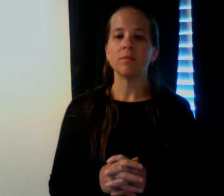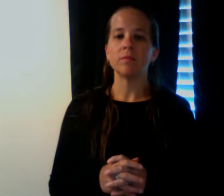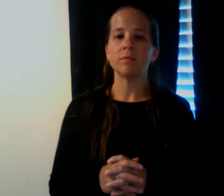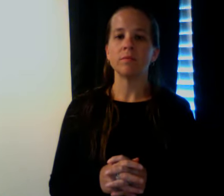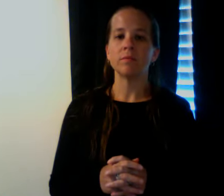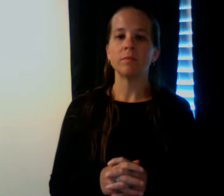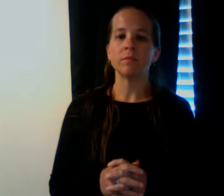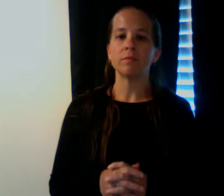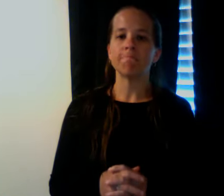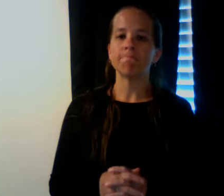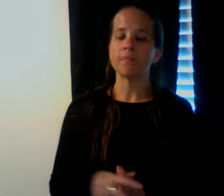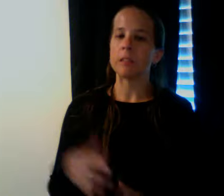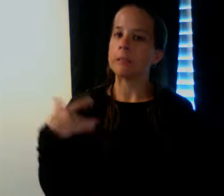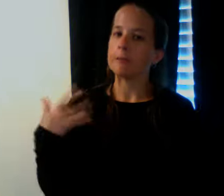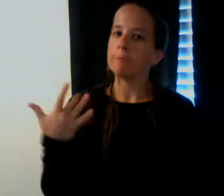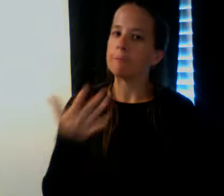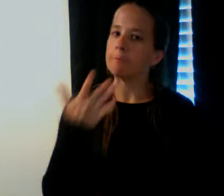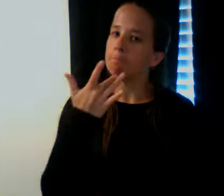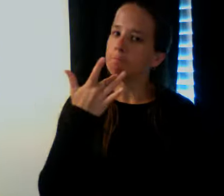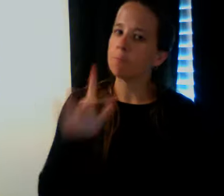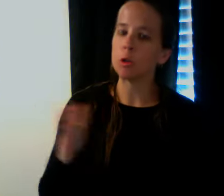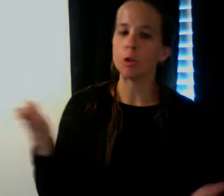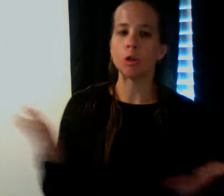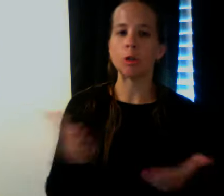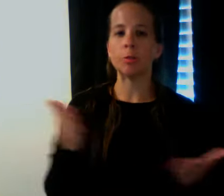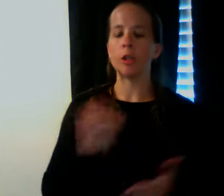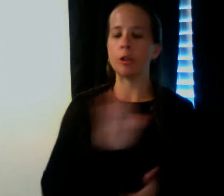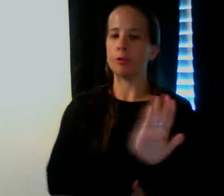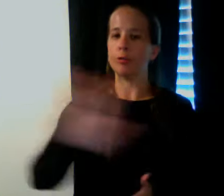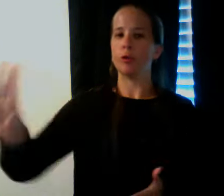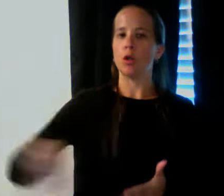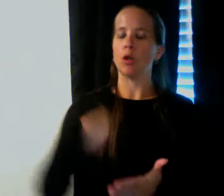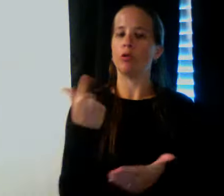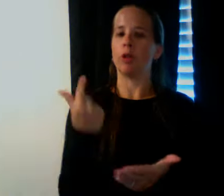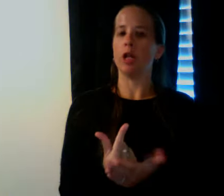I'm honored to be with you today for your commencement from one of the finest universities in the world.